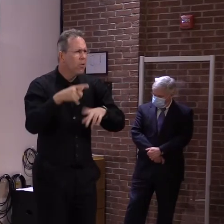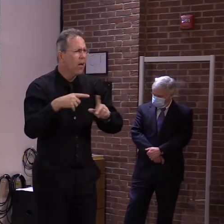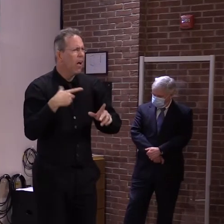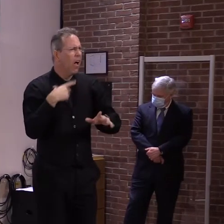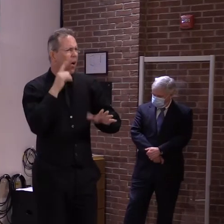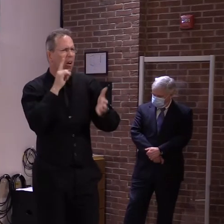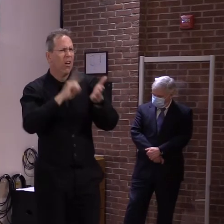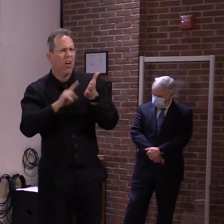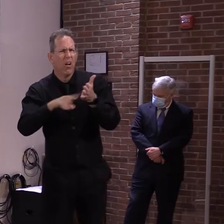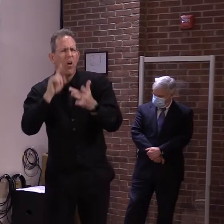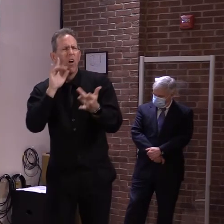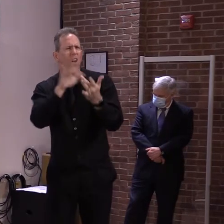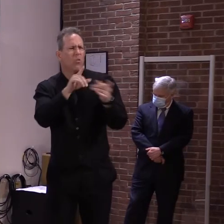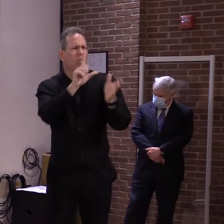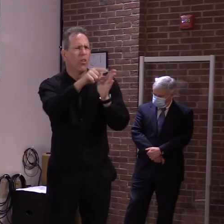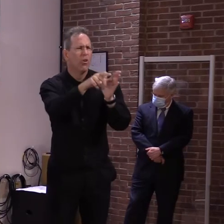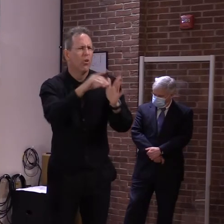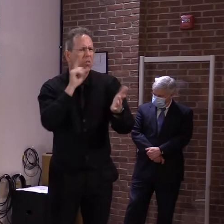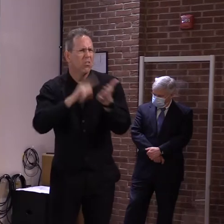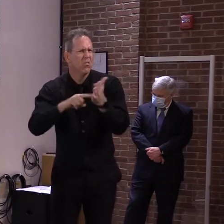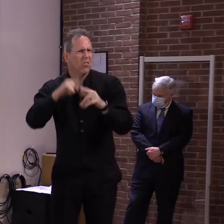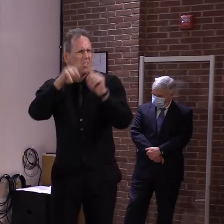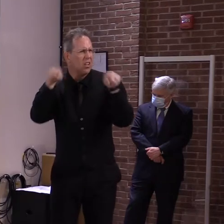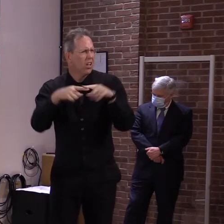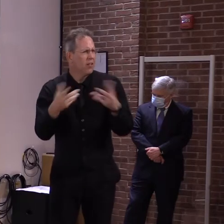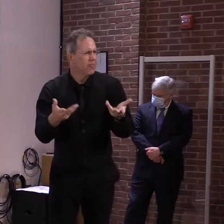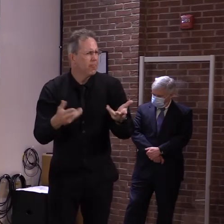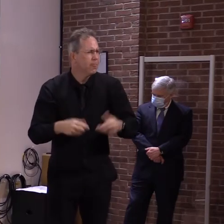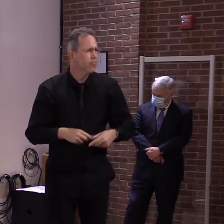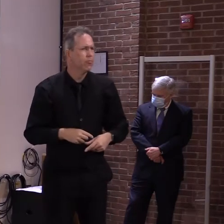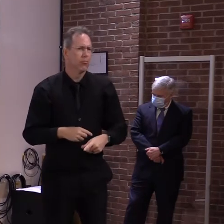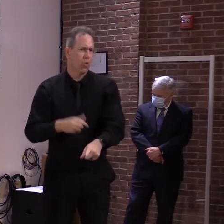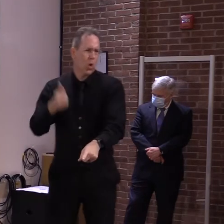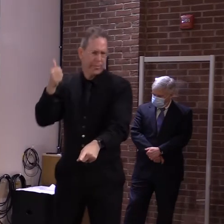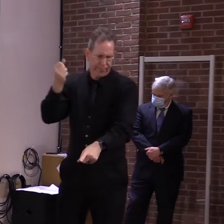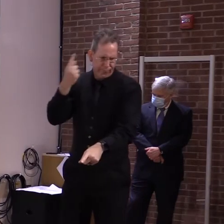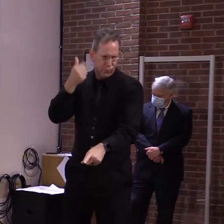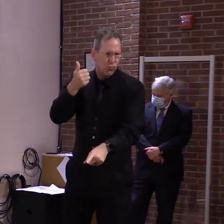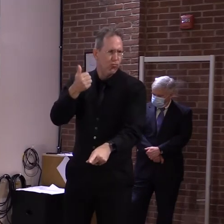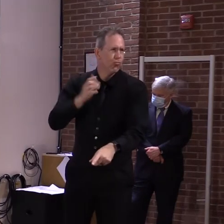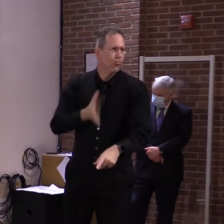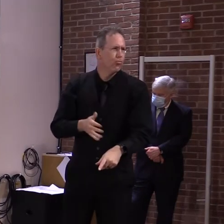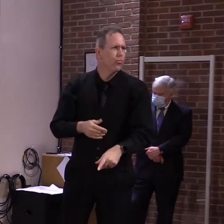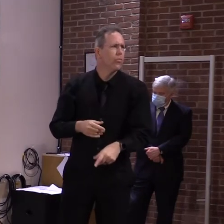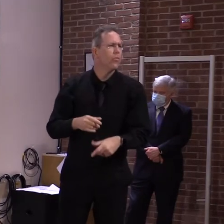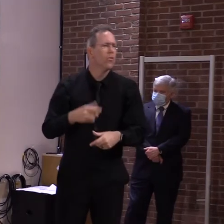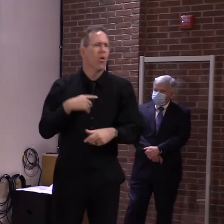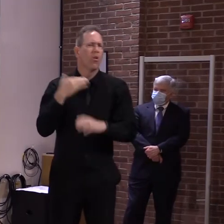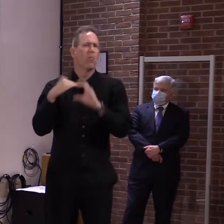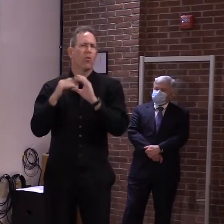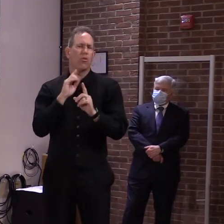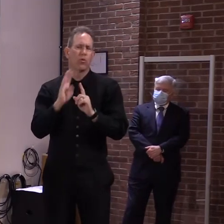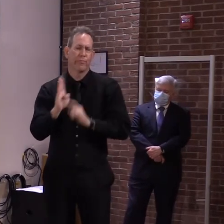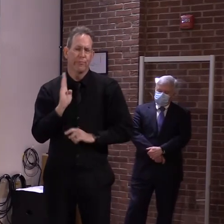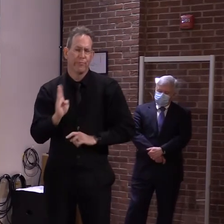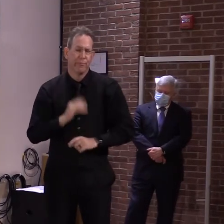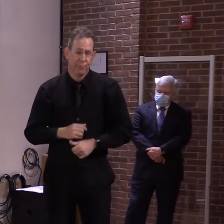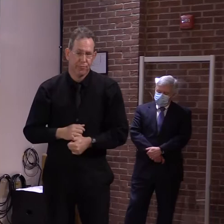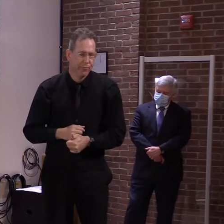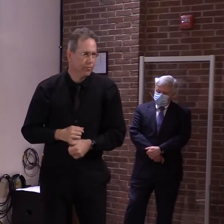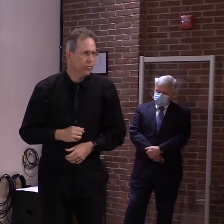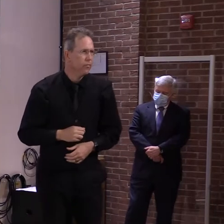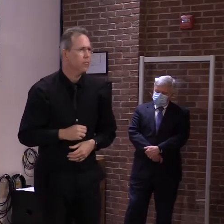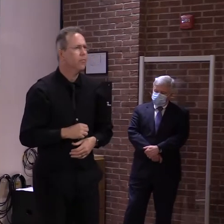That would be great. I'll send you an email with my email address. Thank you. Yeah, thank you. I appreciate it.